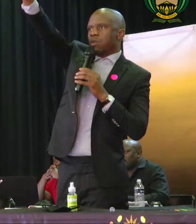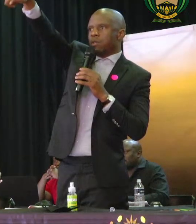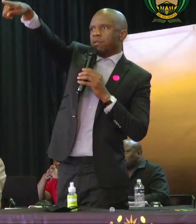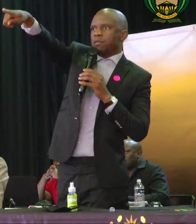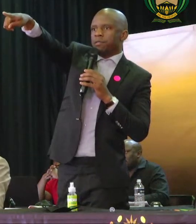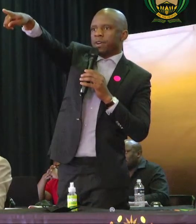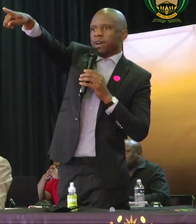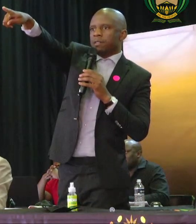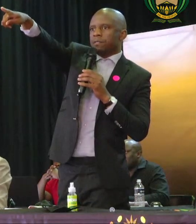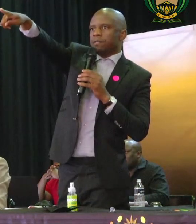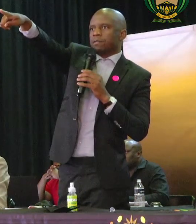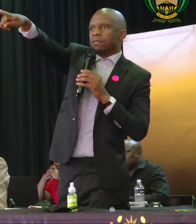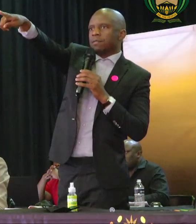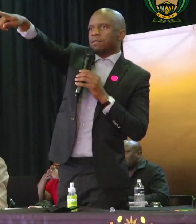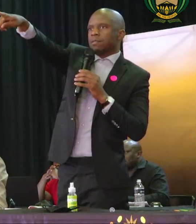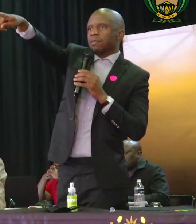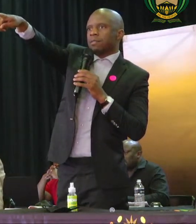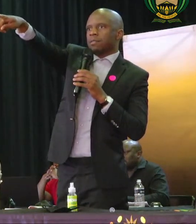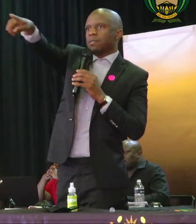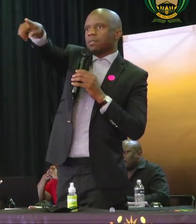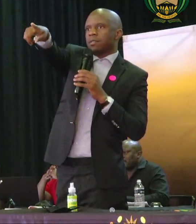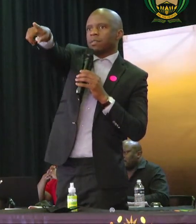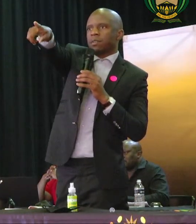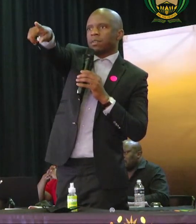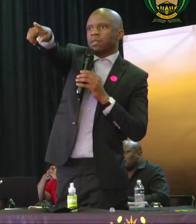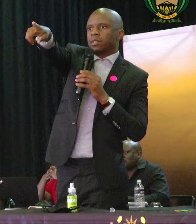4, 5,